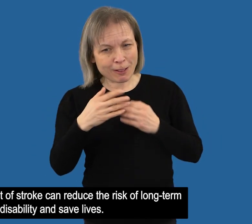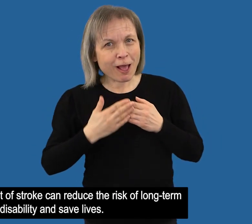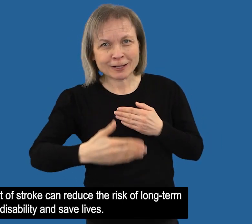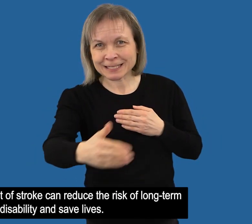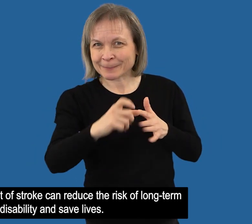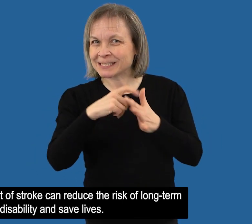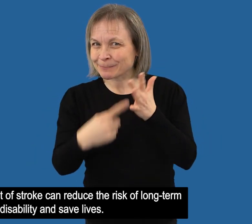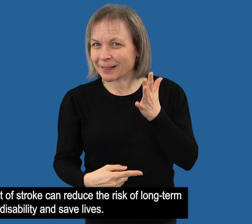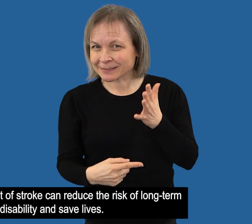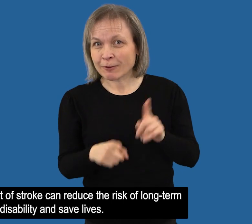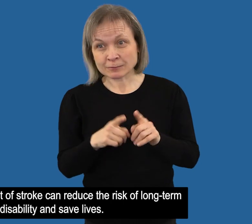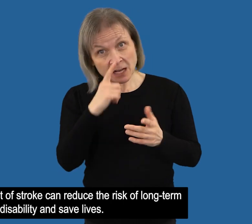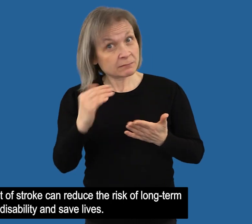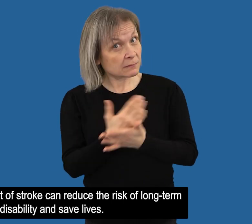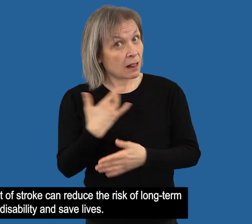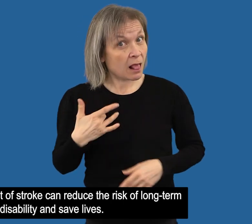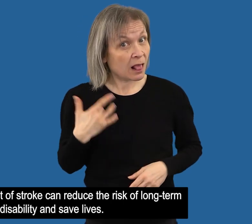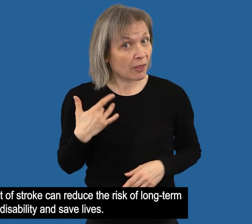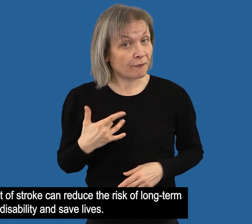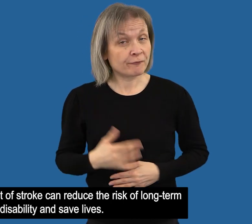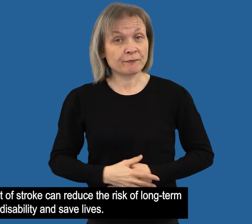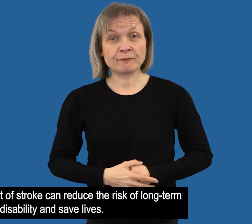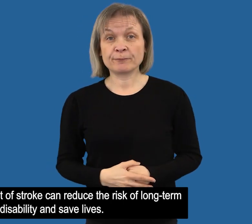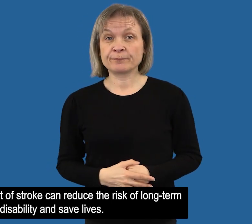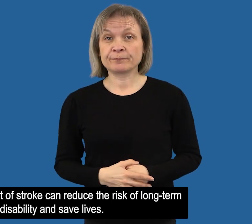of long-term disability and save lives.